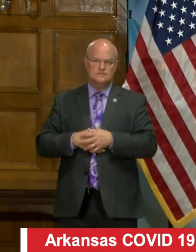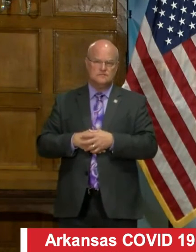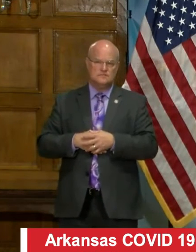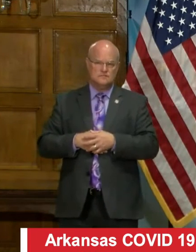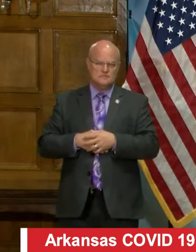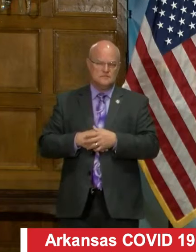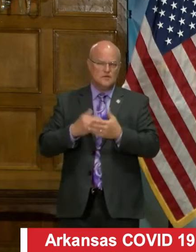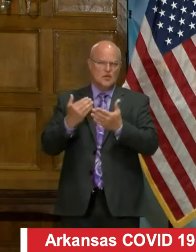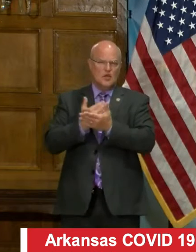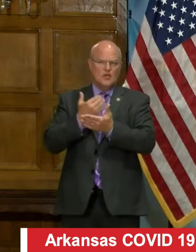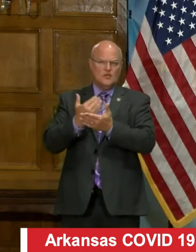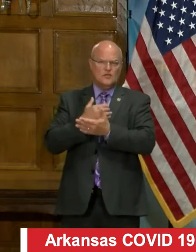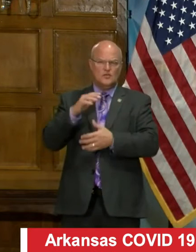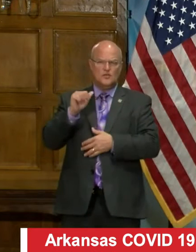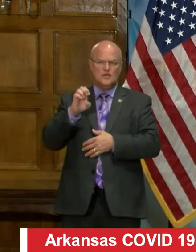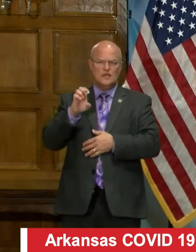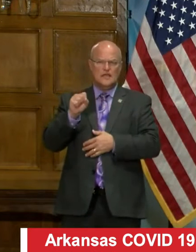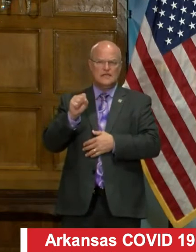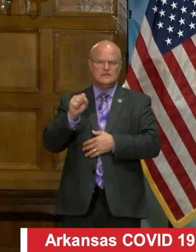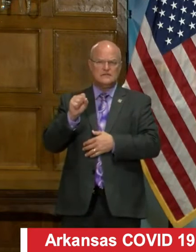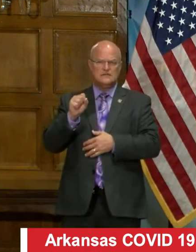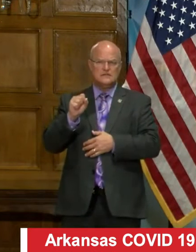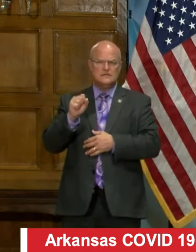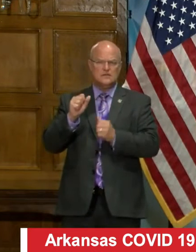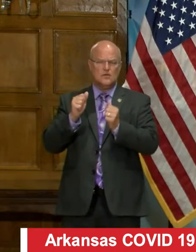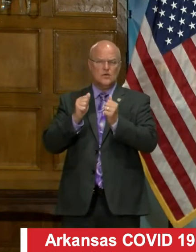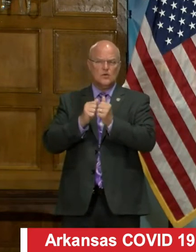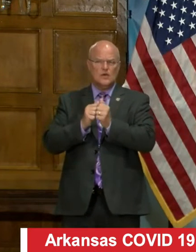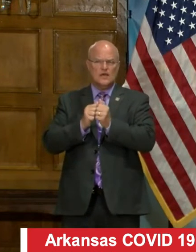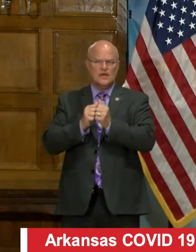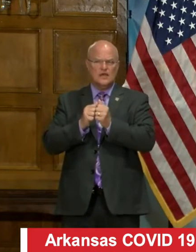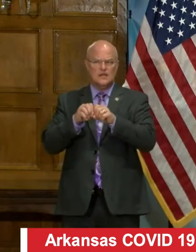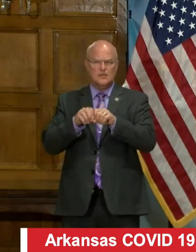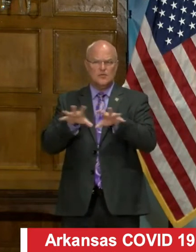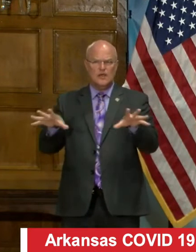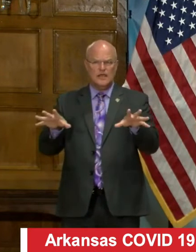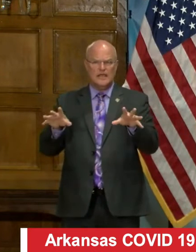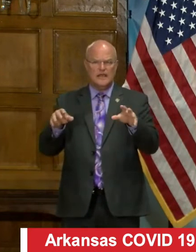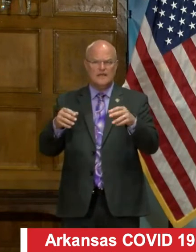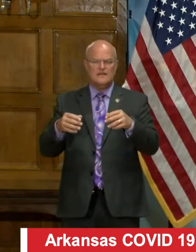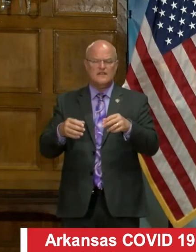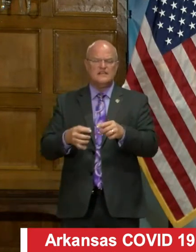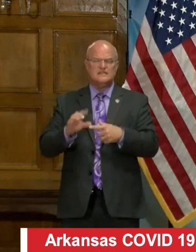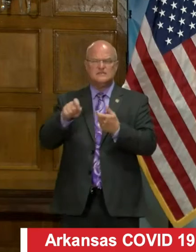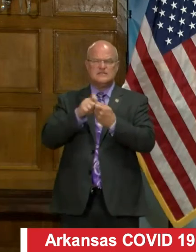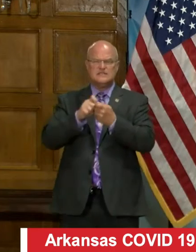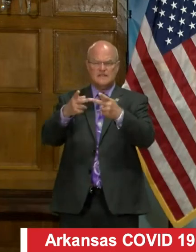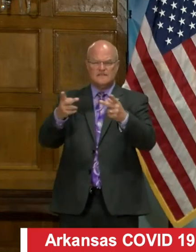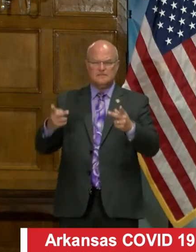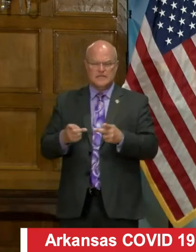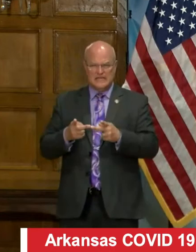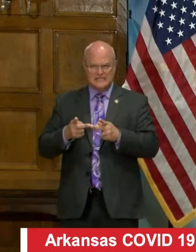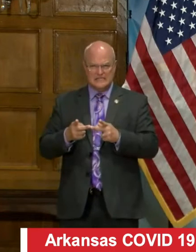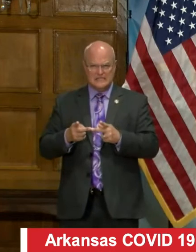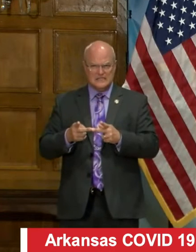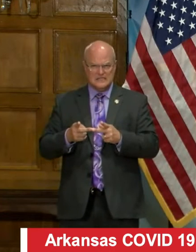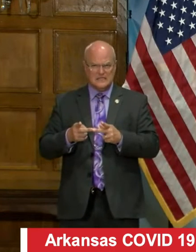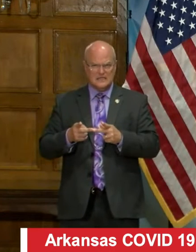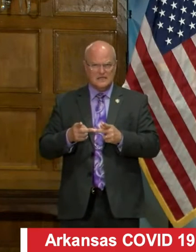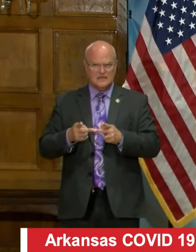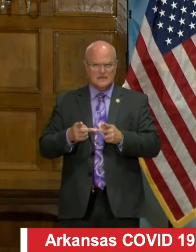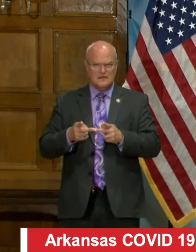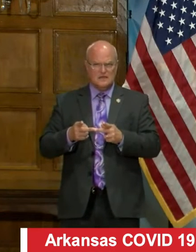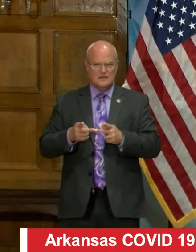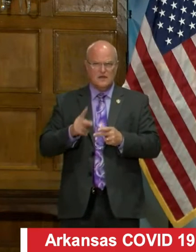of the new cases associated with breakouts in facilities, in certain facilities? Or with what